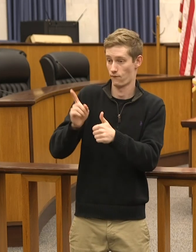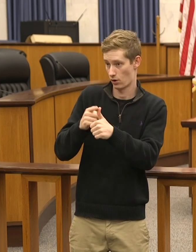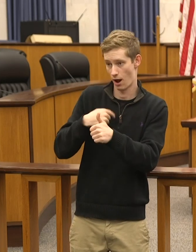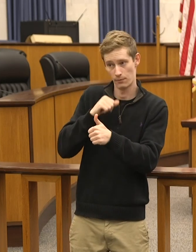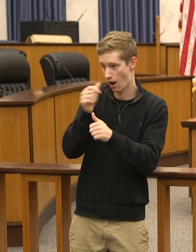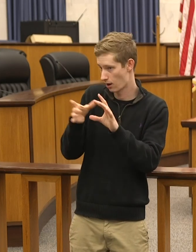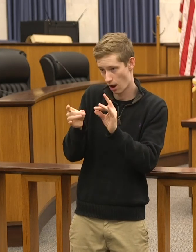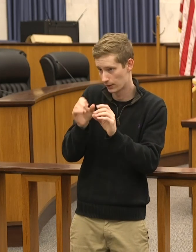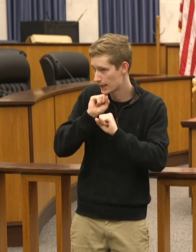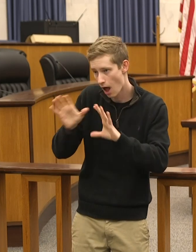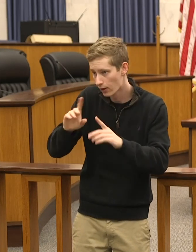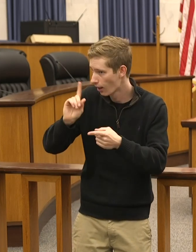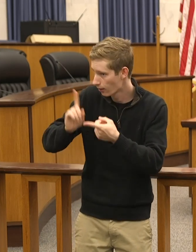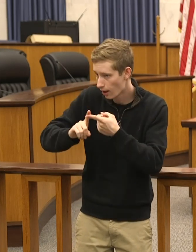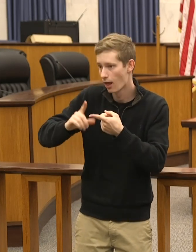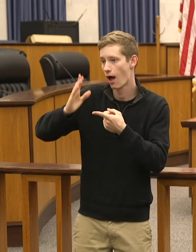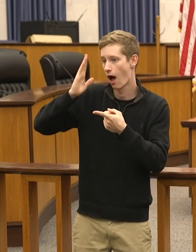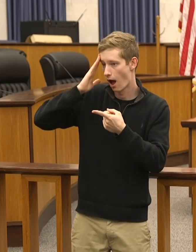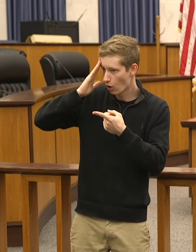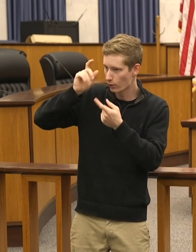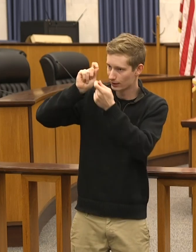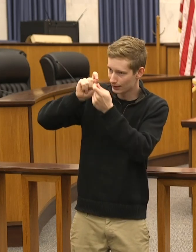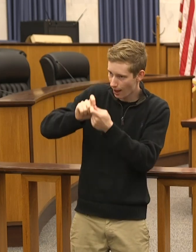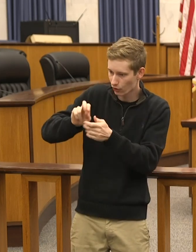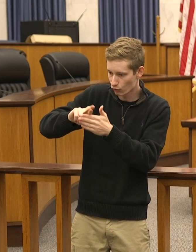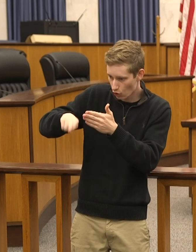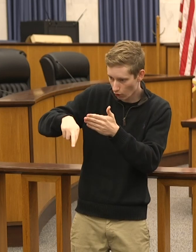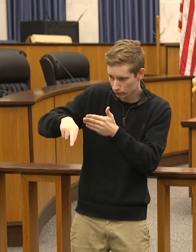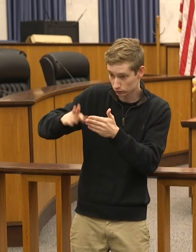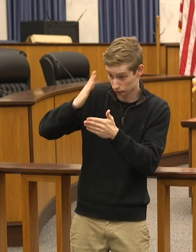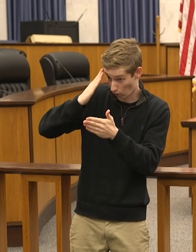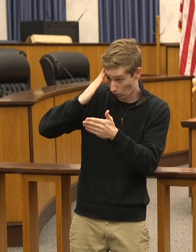anything until I know the details of the outcomes of all